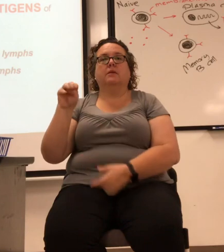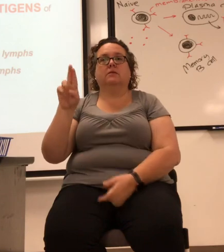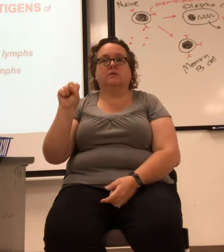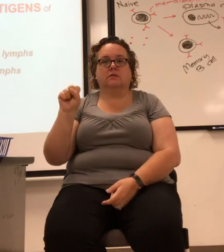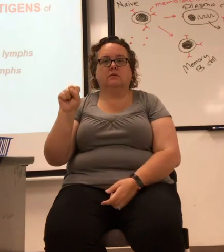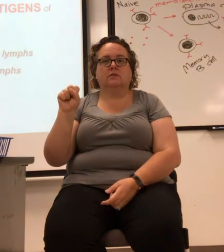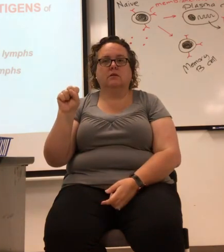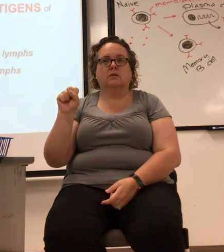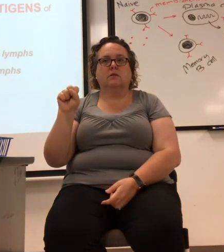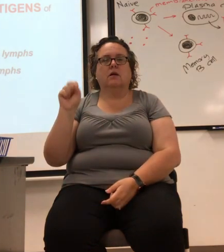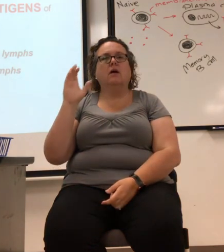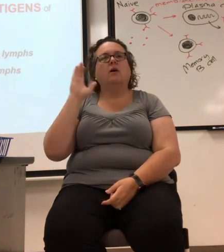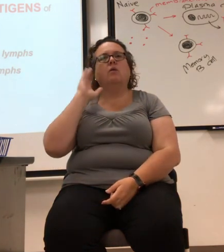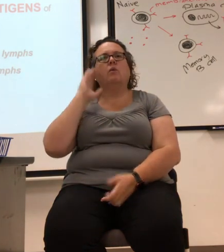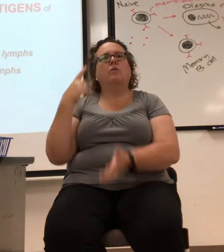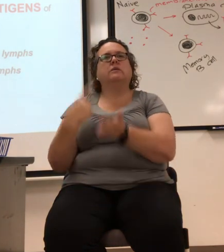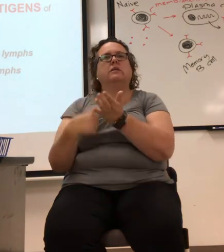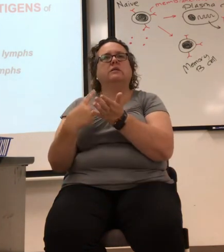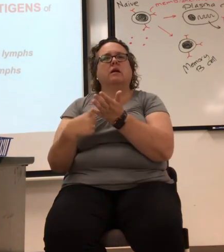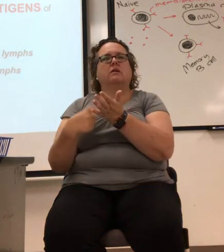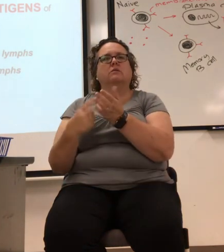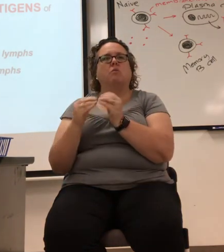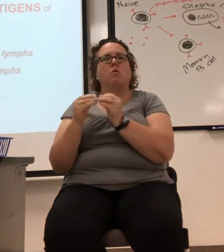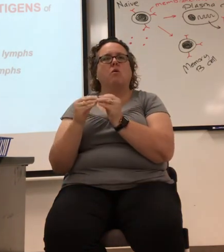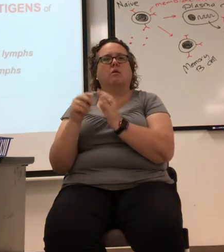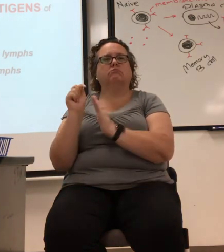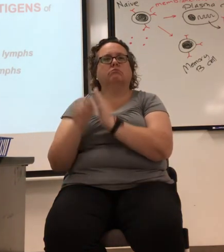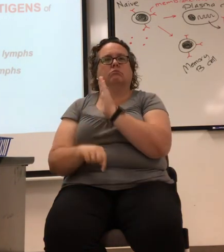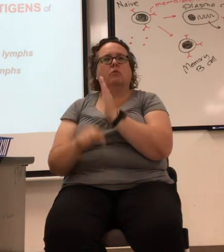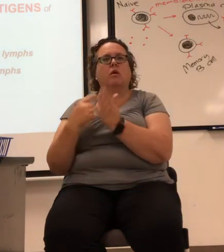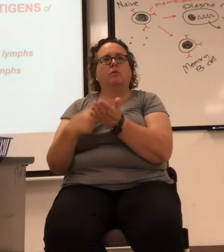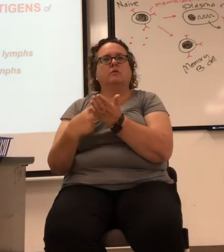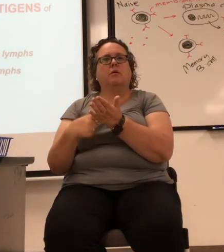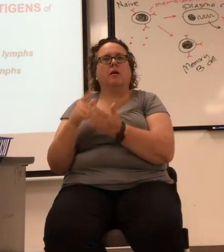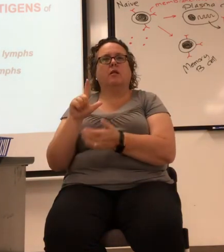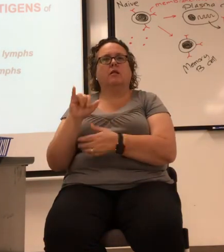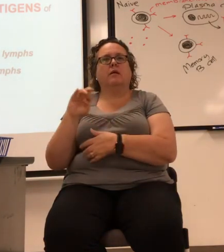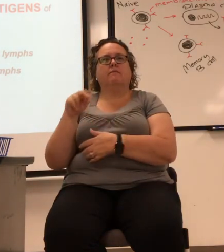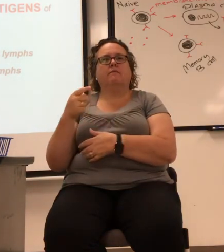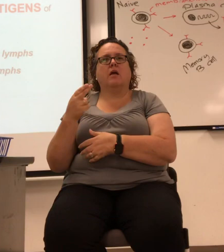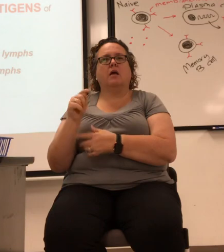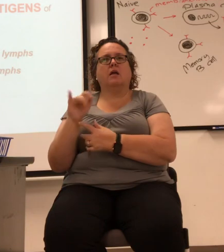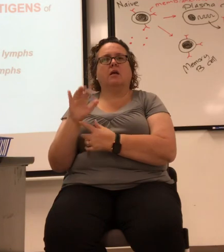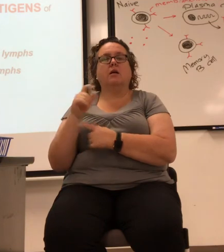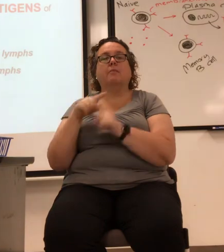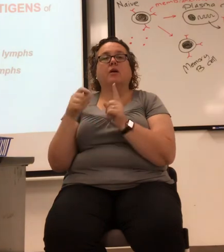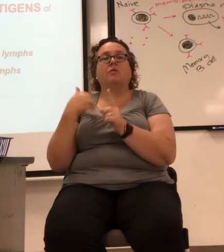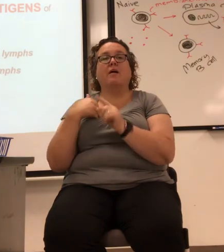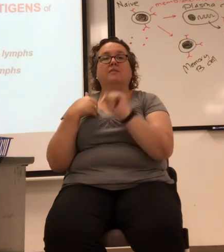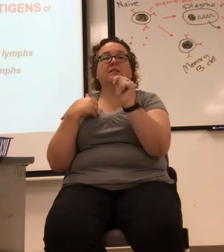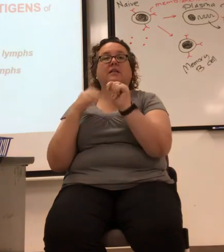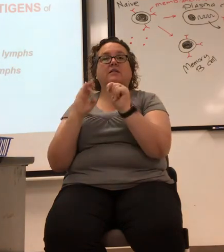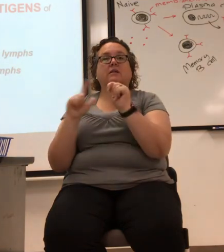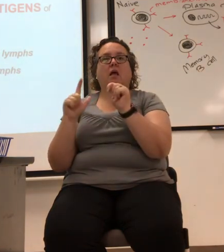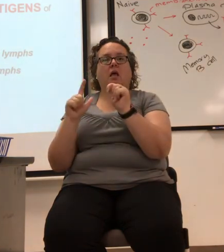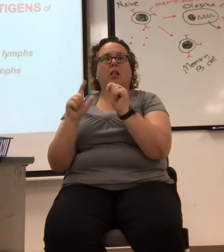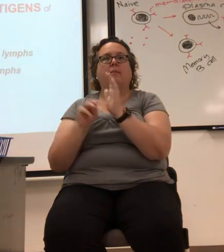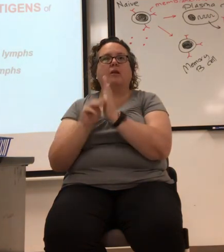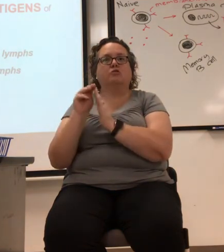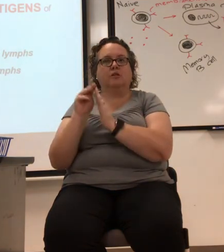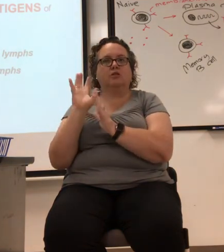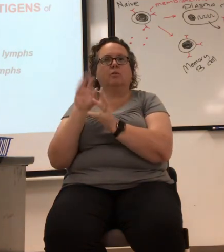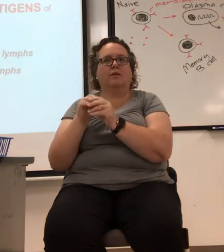And we'll get to that when we get to lymphatics this morning. And basically, you have some T cell maturation in that organ. So